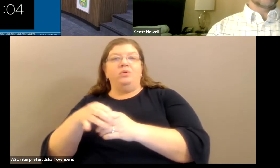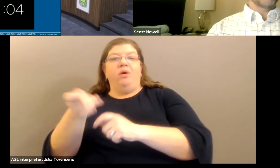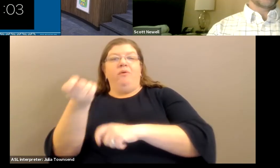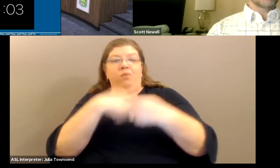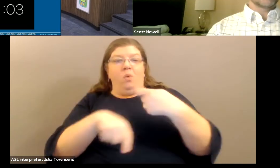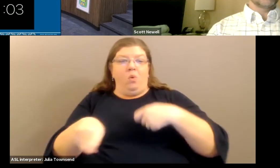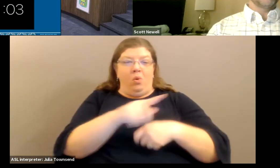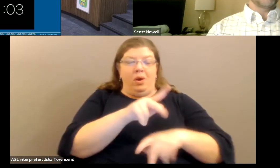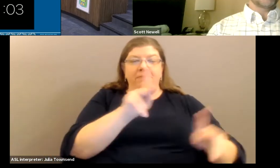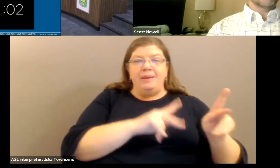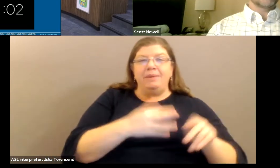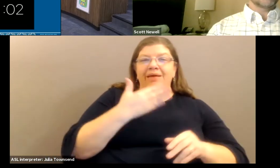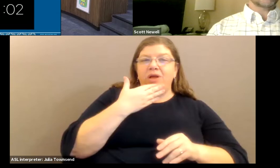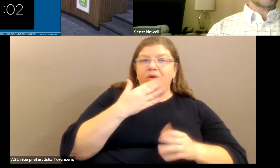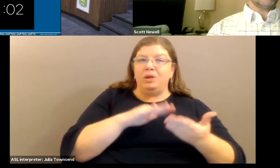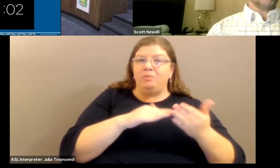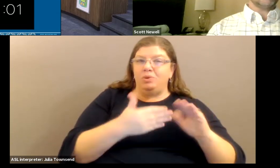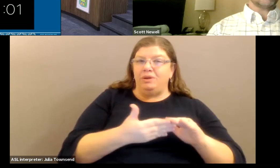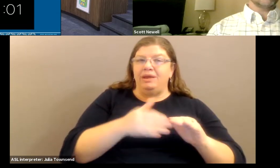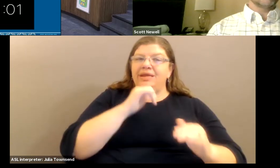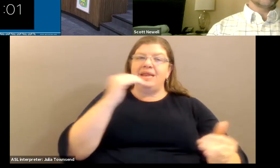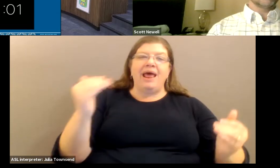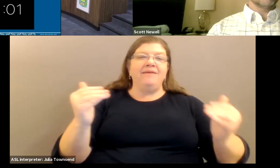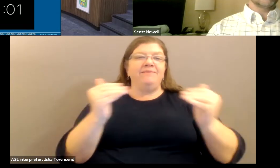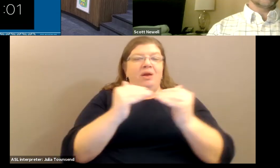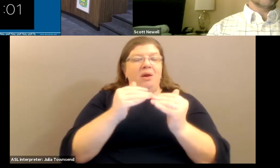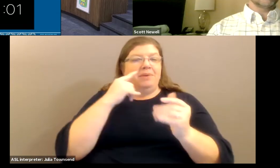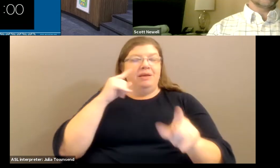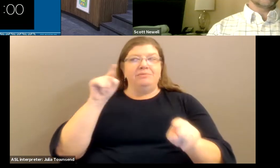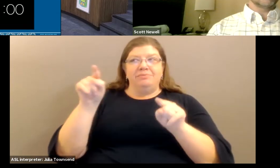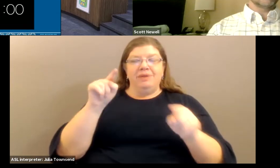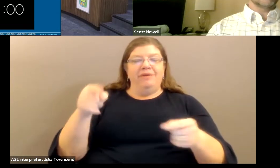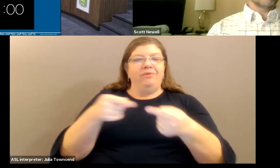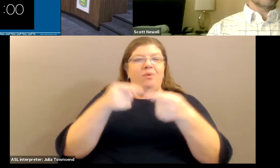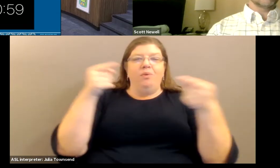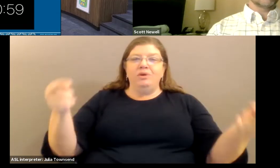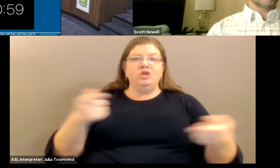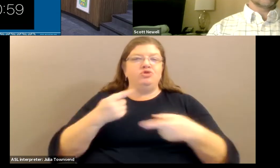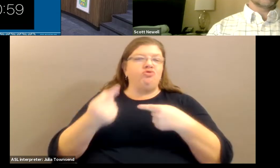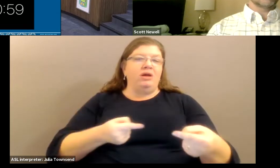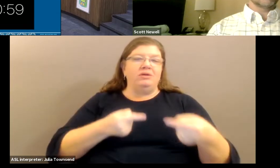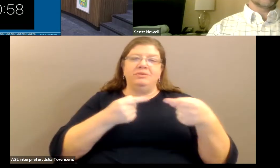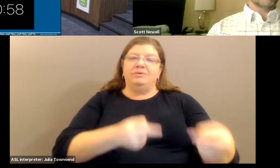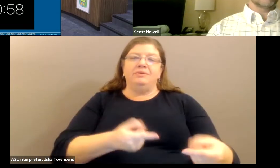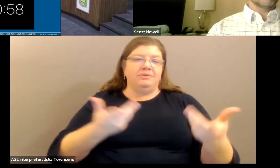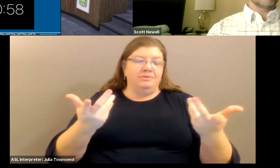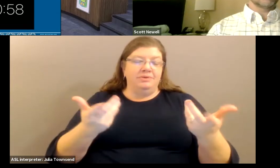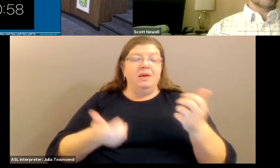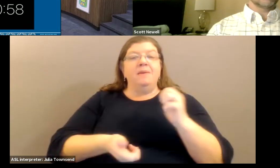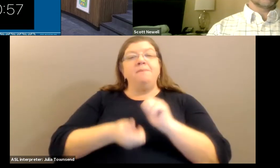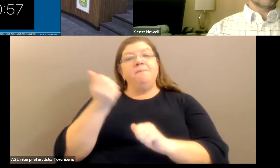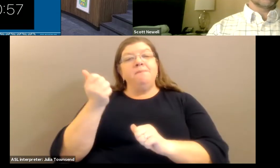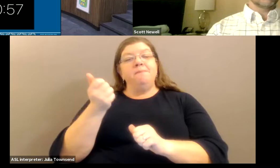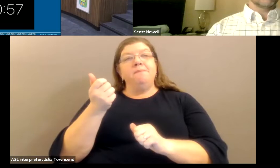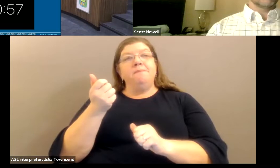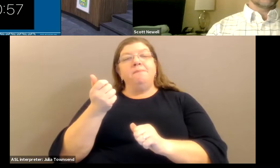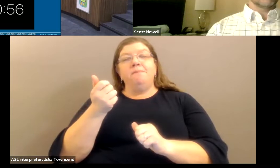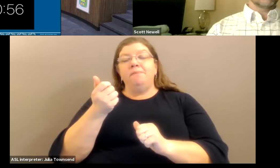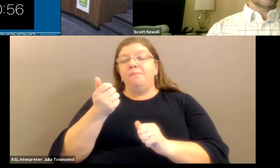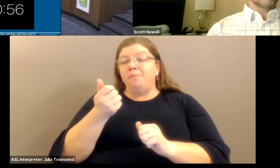people of color communities that will be unfair due to both communities having completely different struggles. For example, most low-income